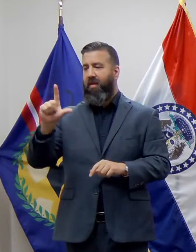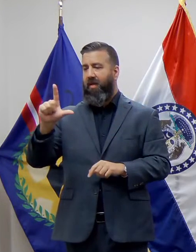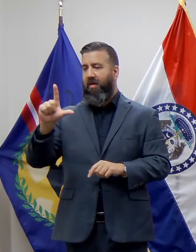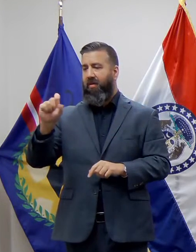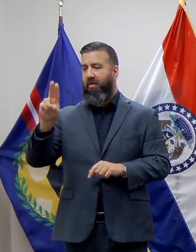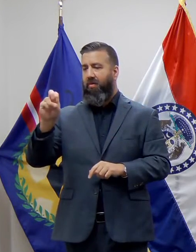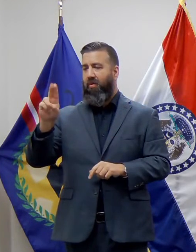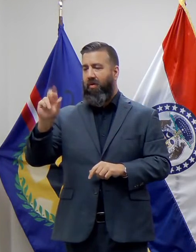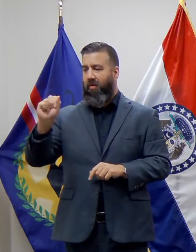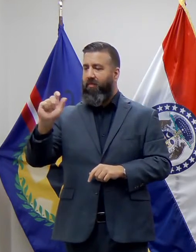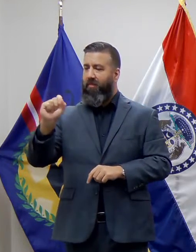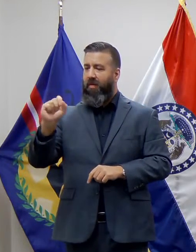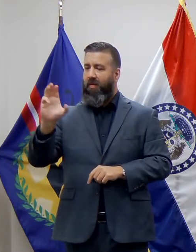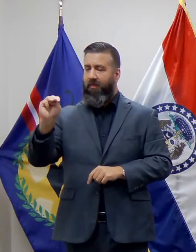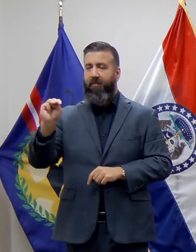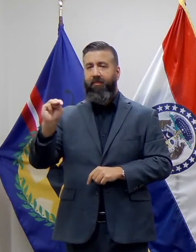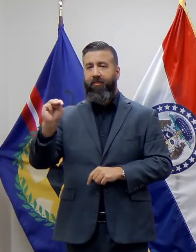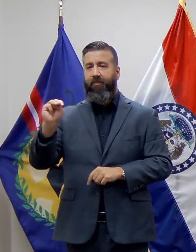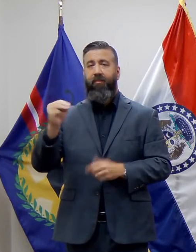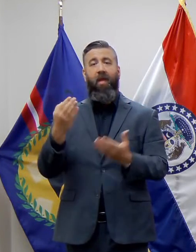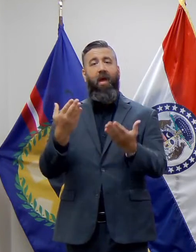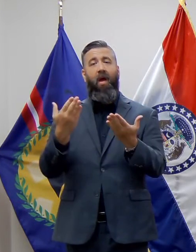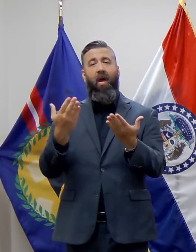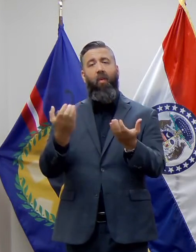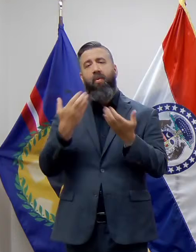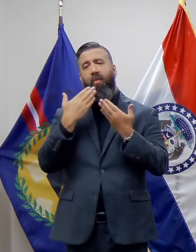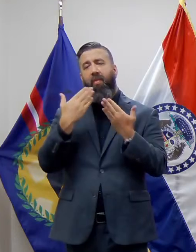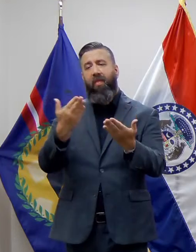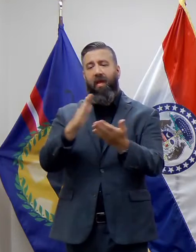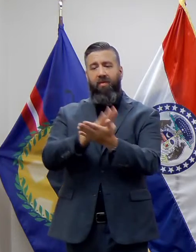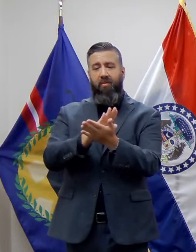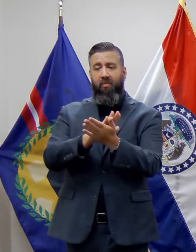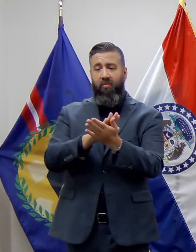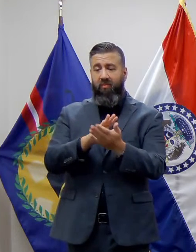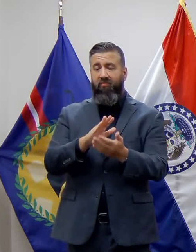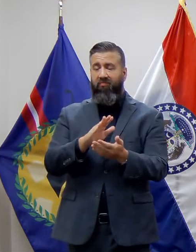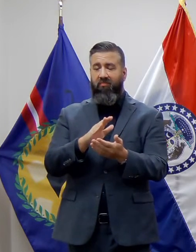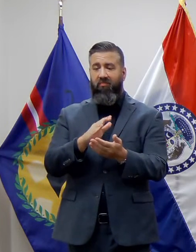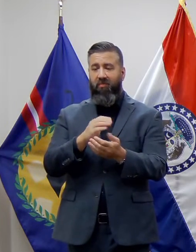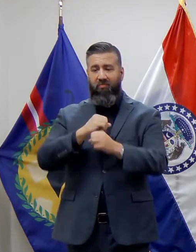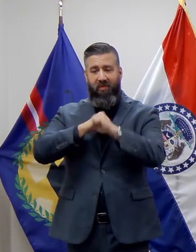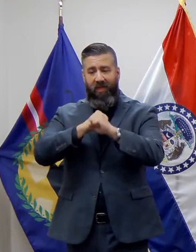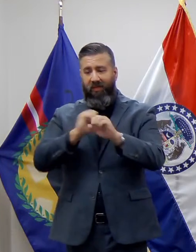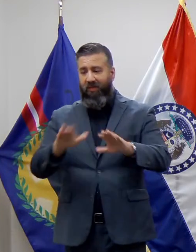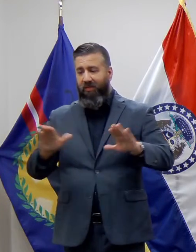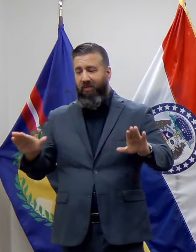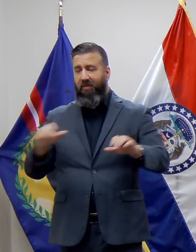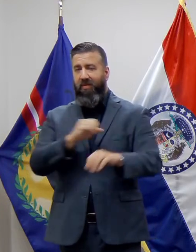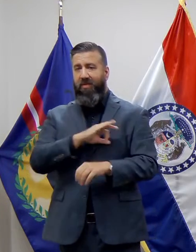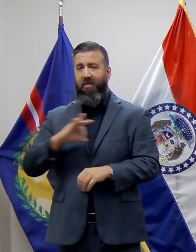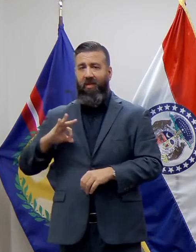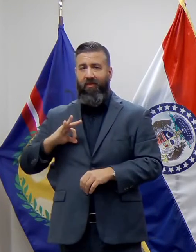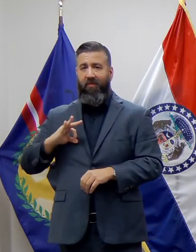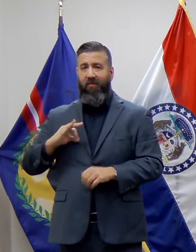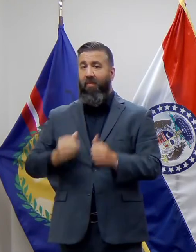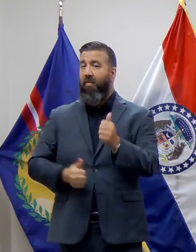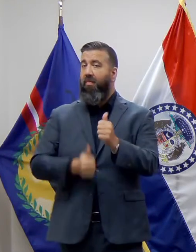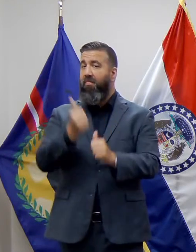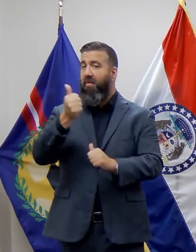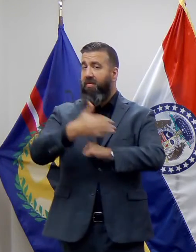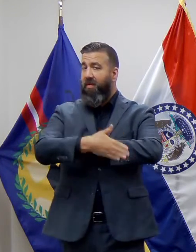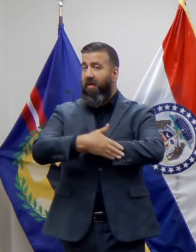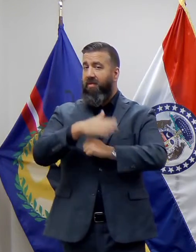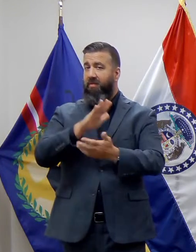school districts for their hard work in keeping their students and staff safe. Most of our county school districts require masking for students